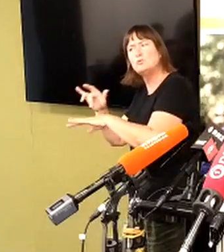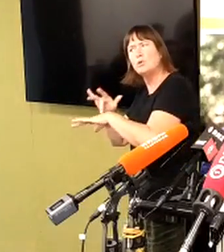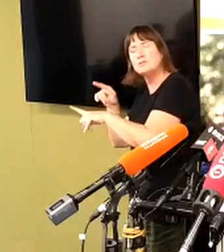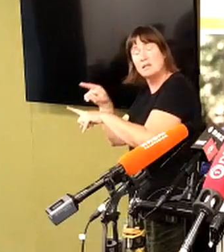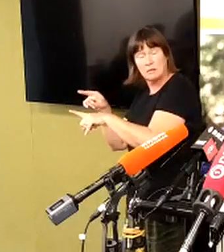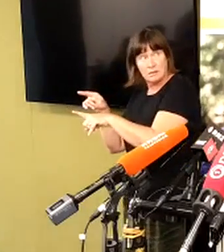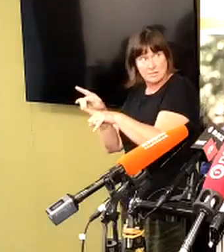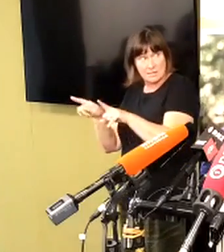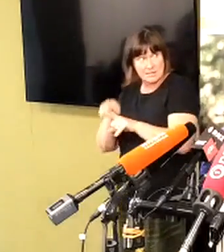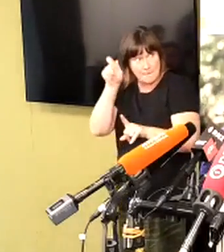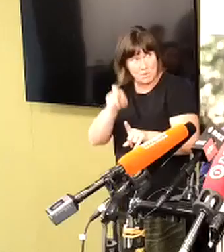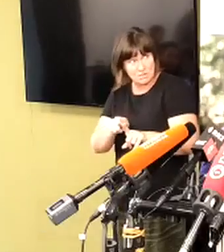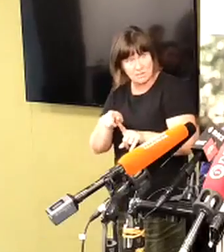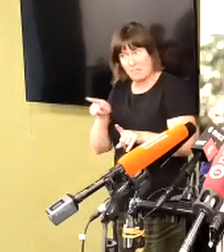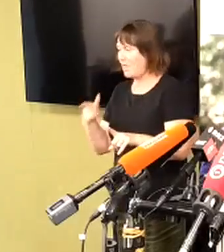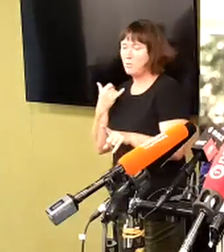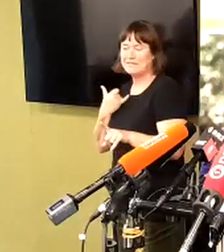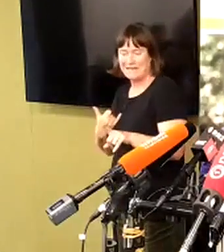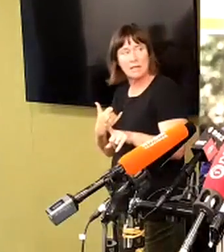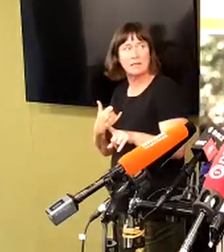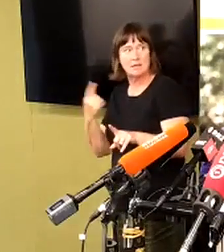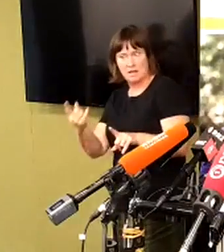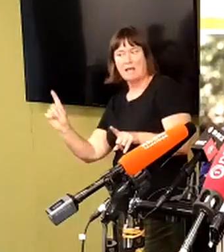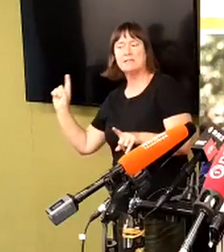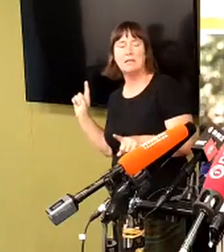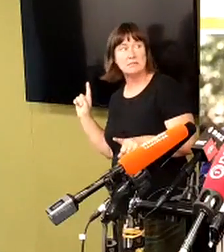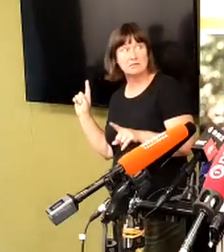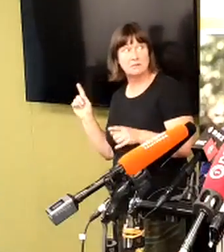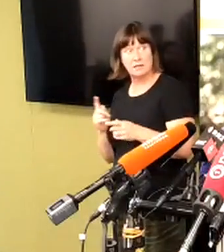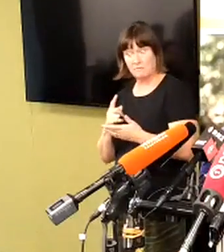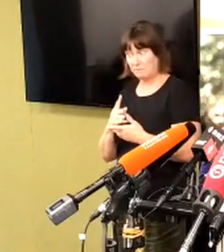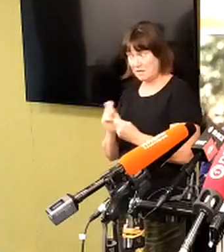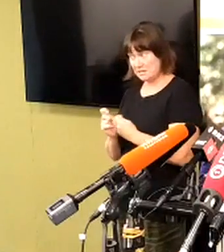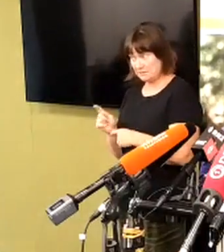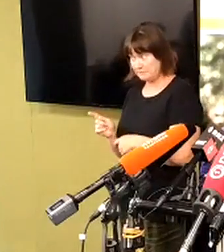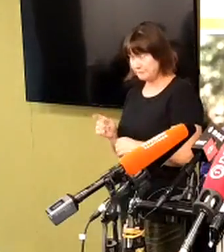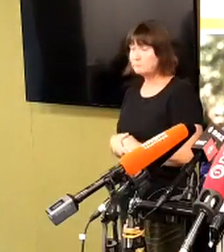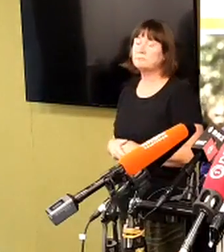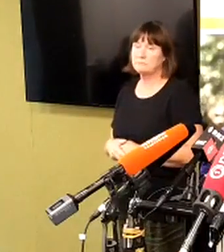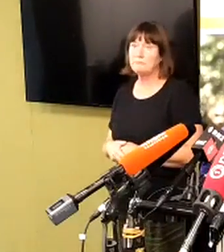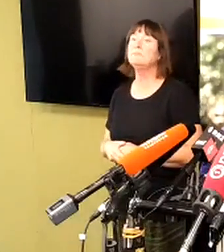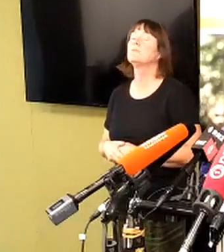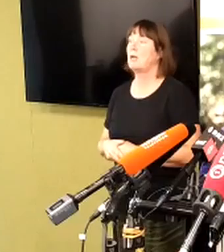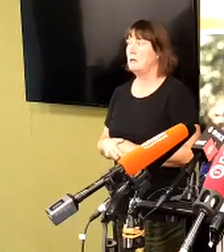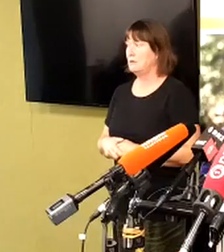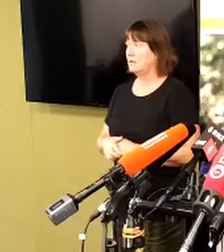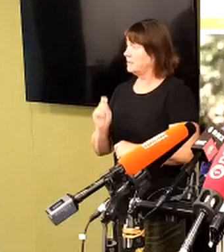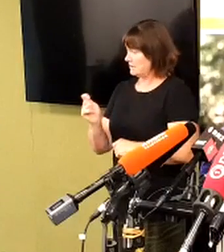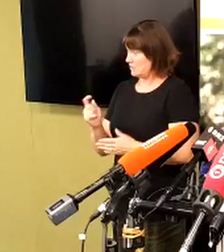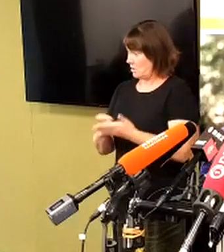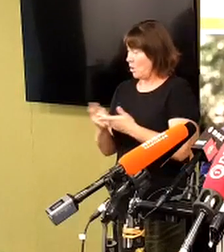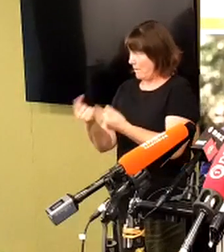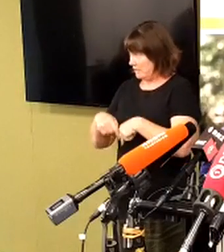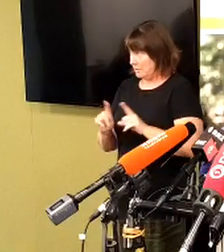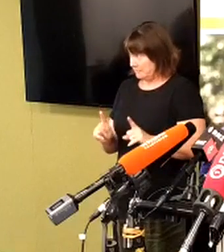were unwell and, say, in isolation. Have they been tested and is that back? They've been tested. My understanding is the results back today, but I do